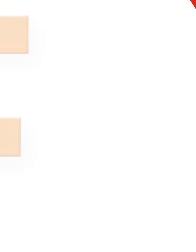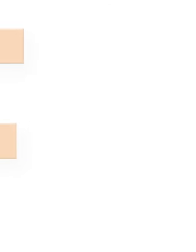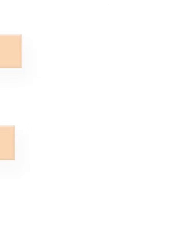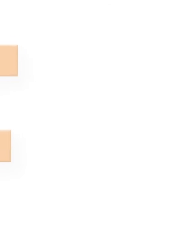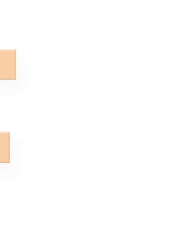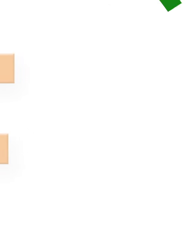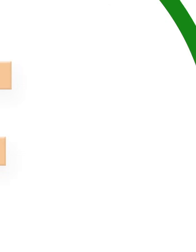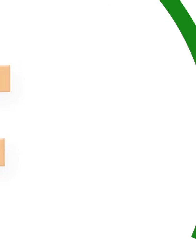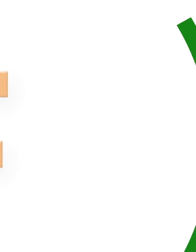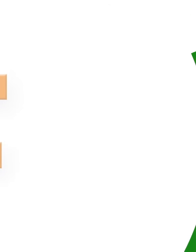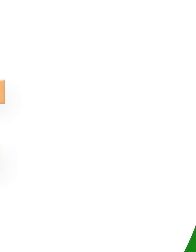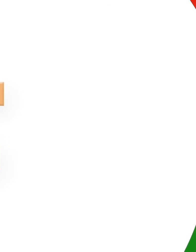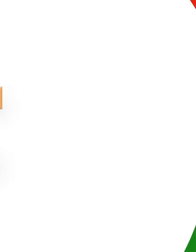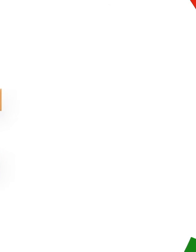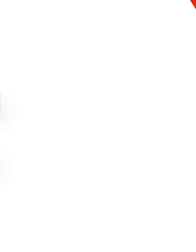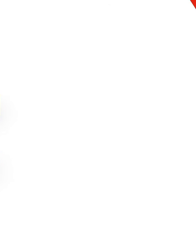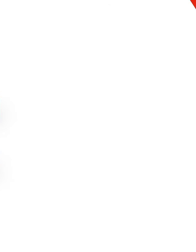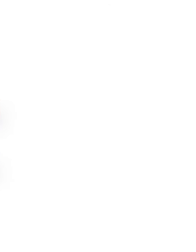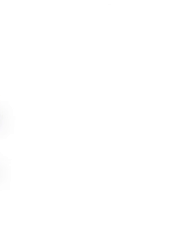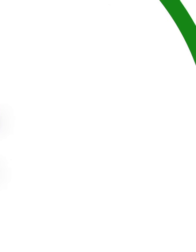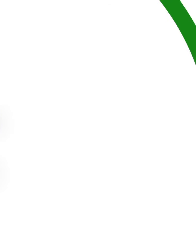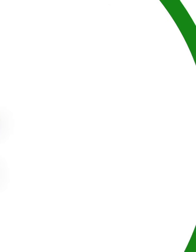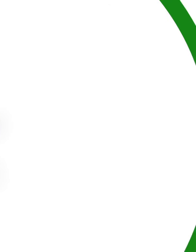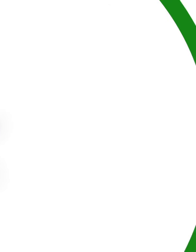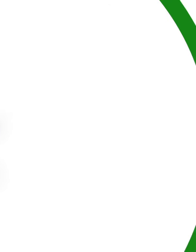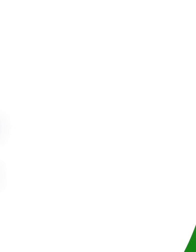job! Now you practice and do it on your own!